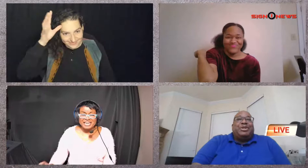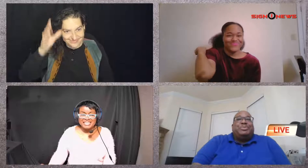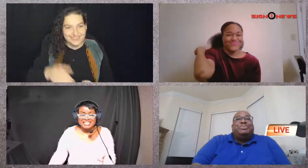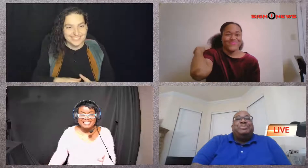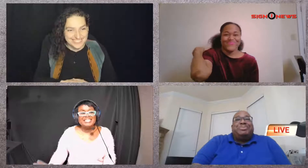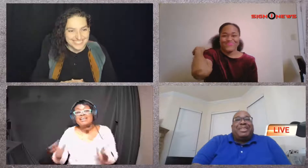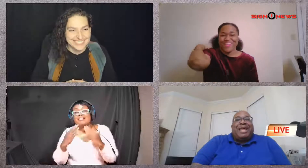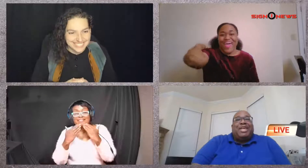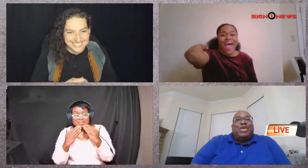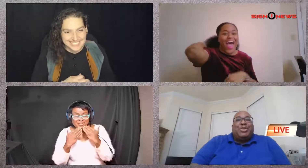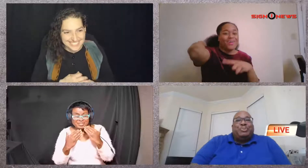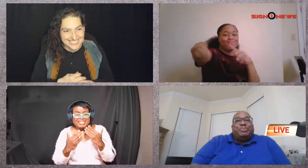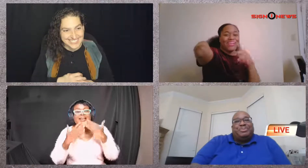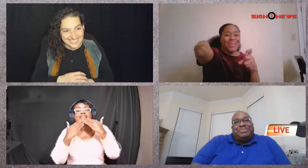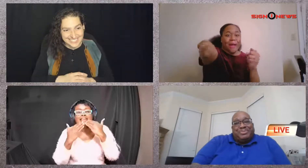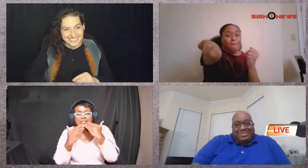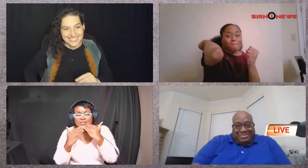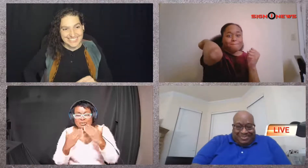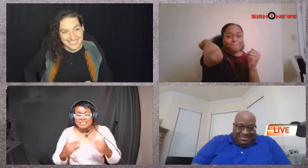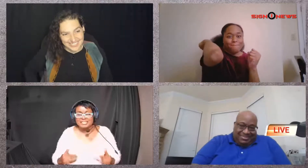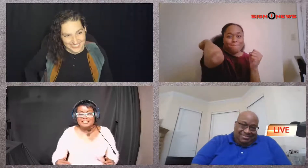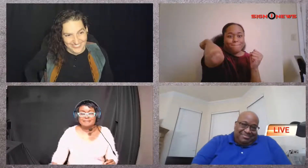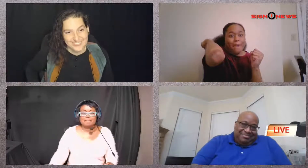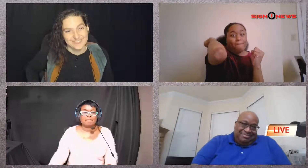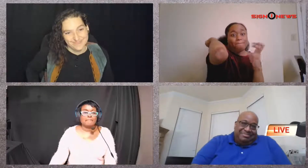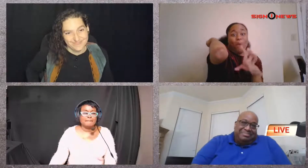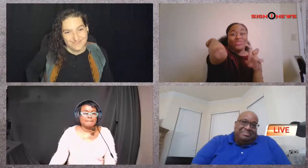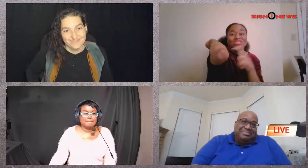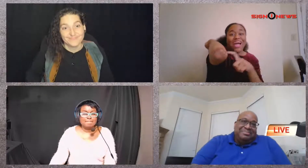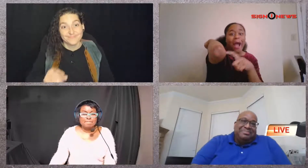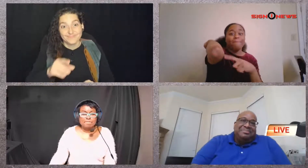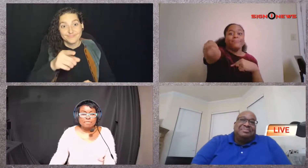That's for you, Dad. Thank you.